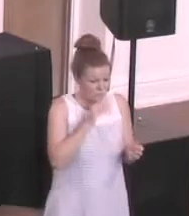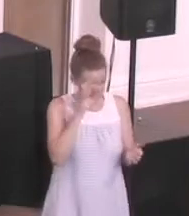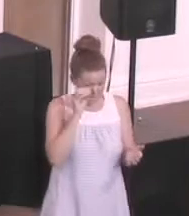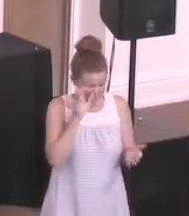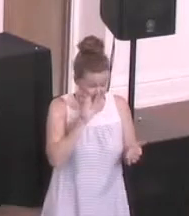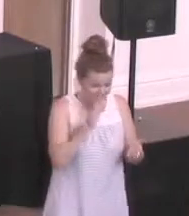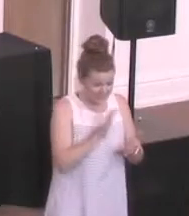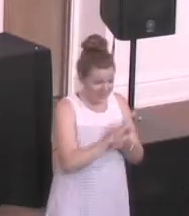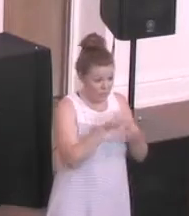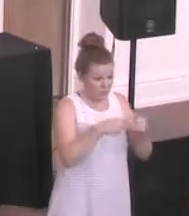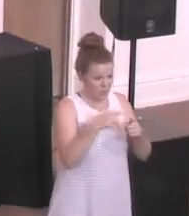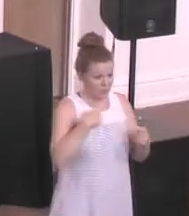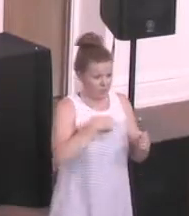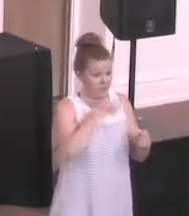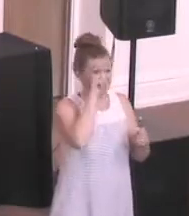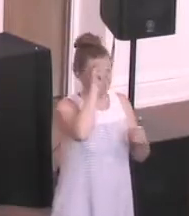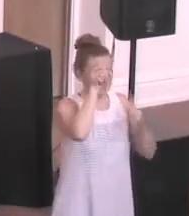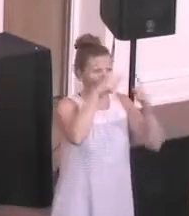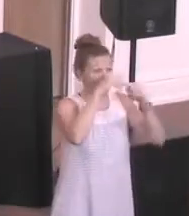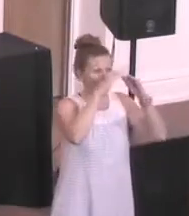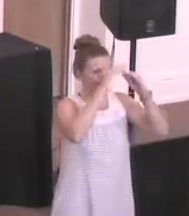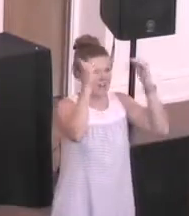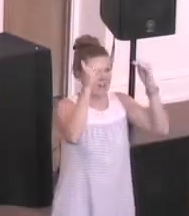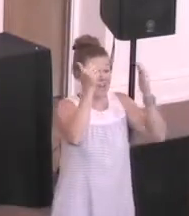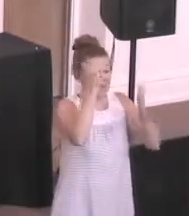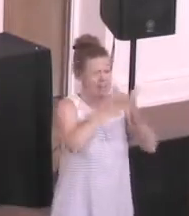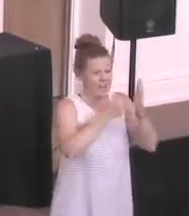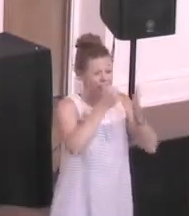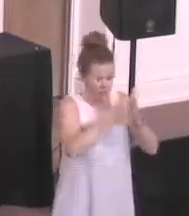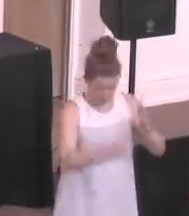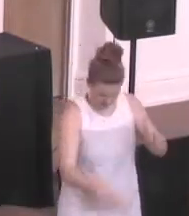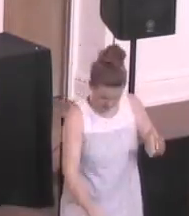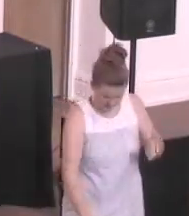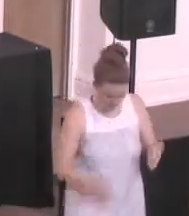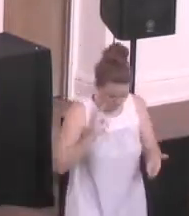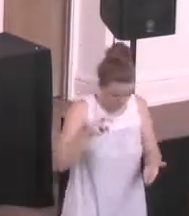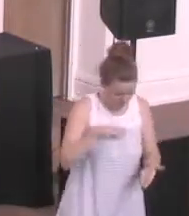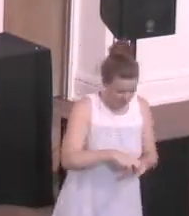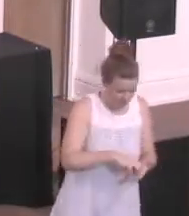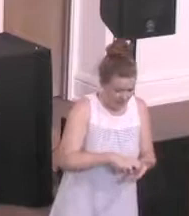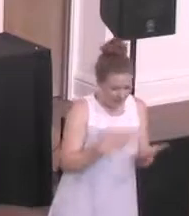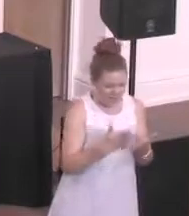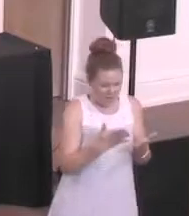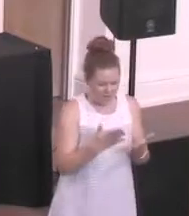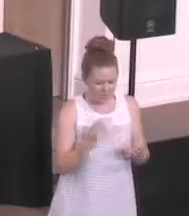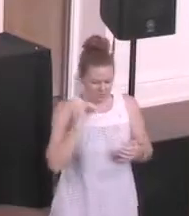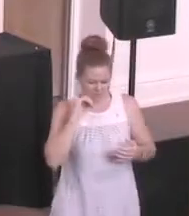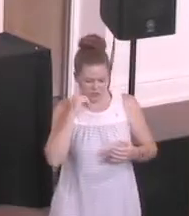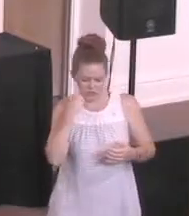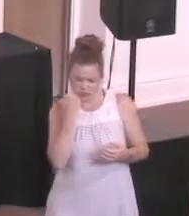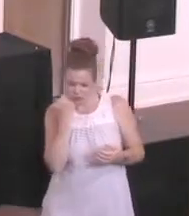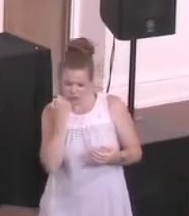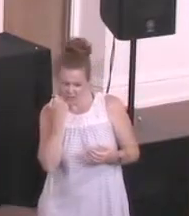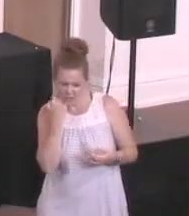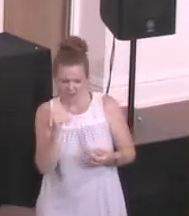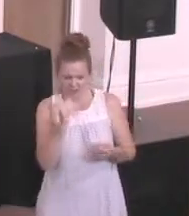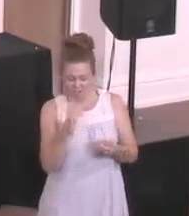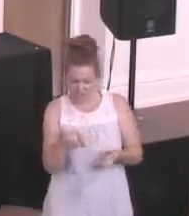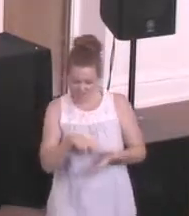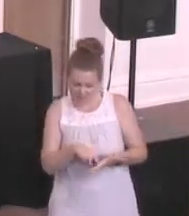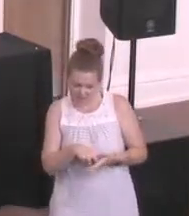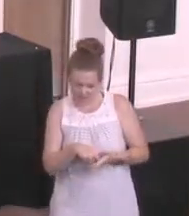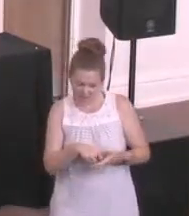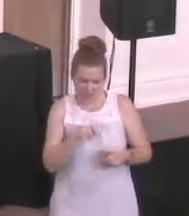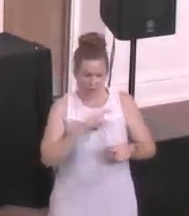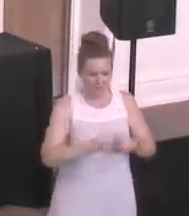we get to heaven, it says, every knee shall bow unless you're shy and you're not good at bowing, and then we should just get someone who's really good at bowing and put them on a stage,